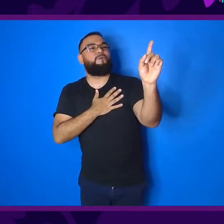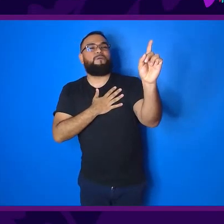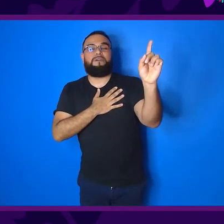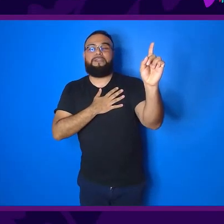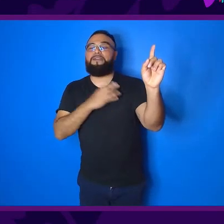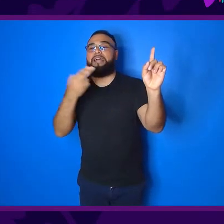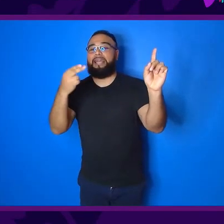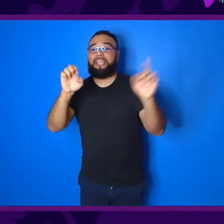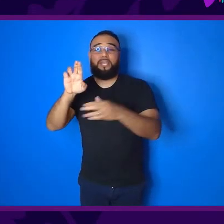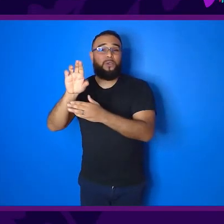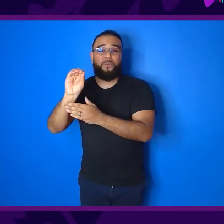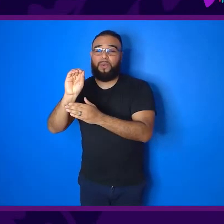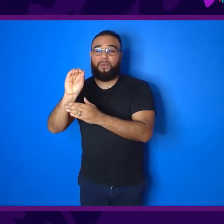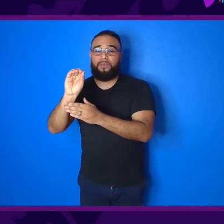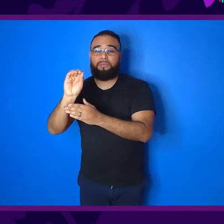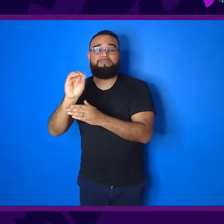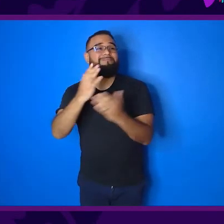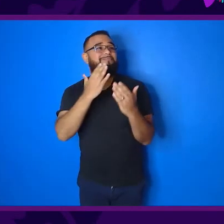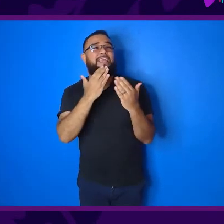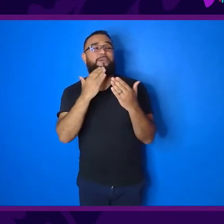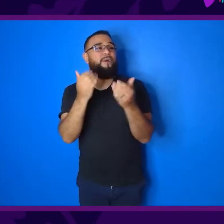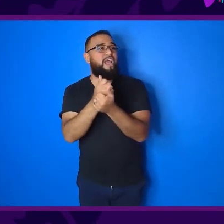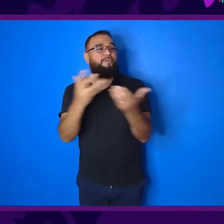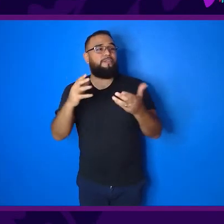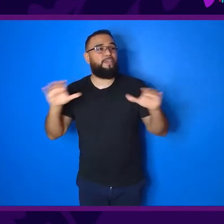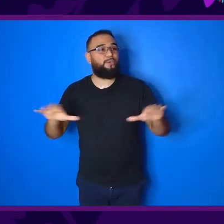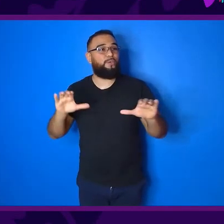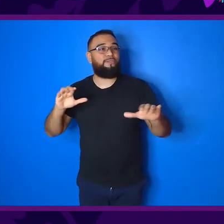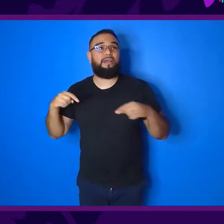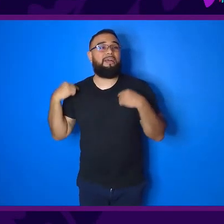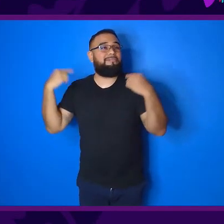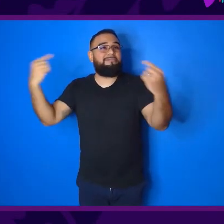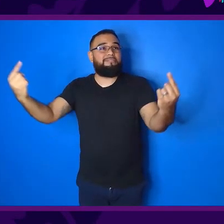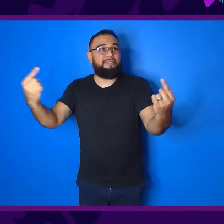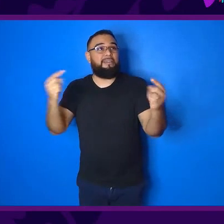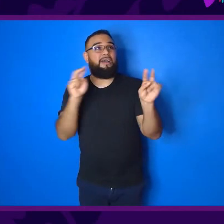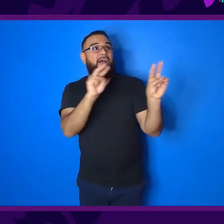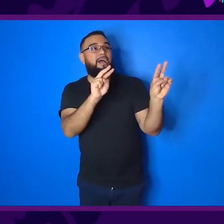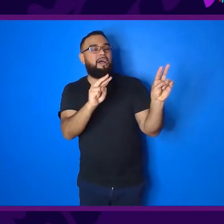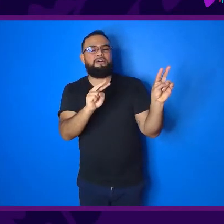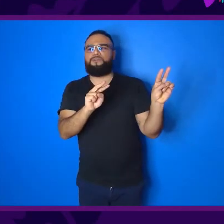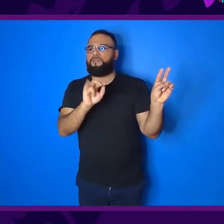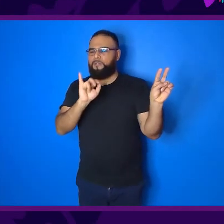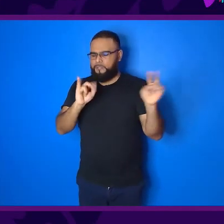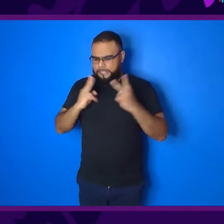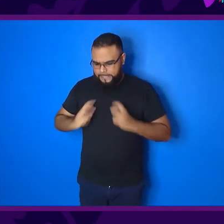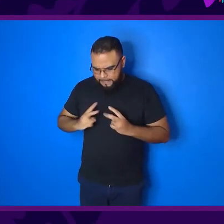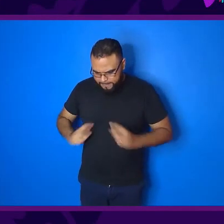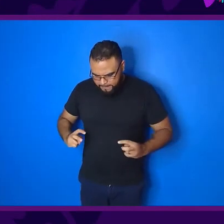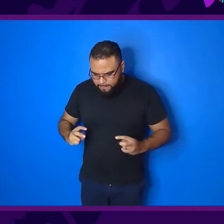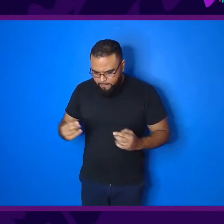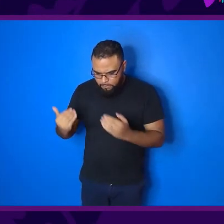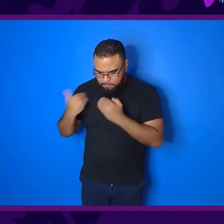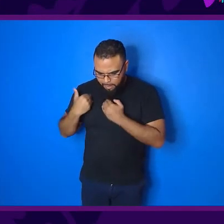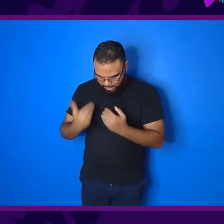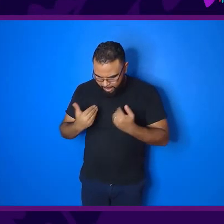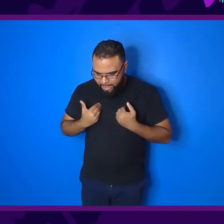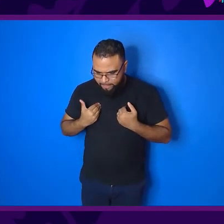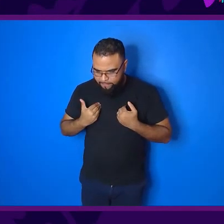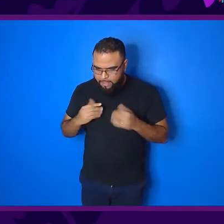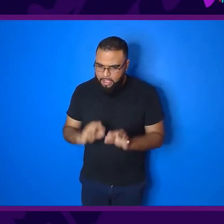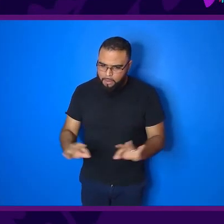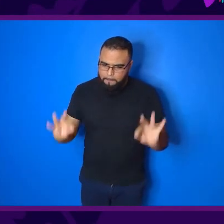done. You make me accountable. You understand the importance of never forgetting about low-income